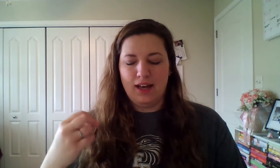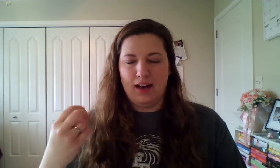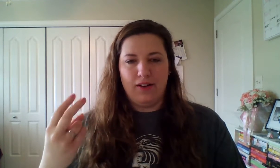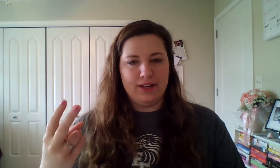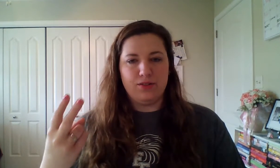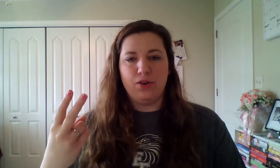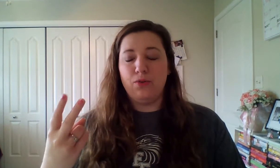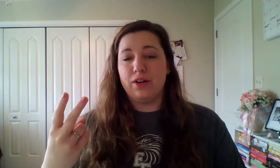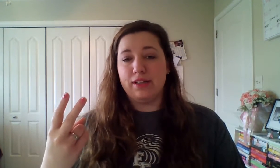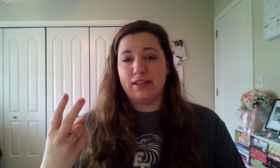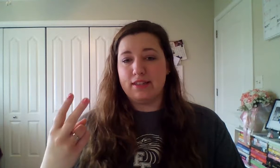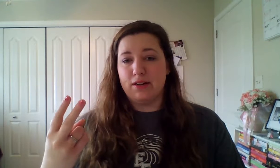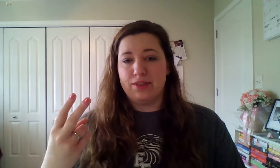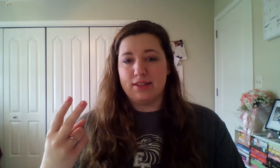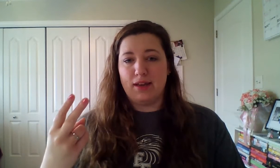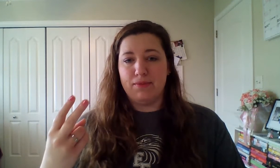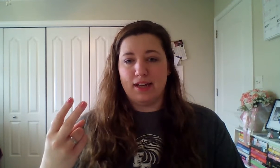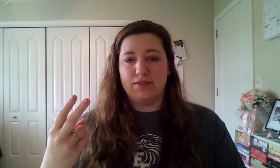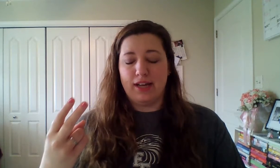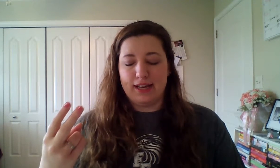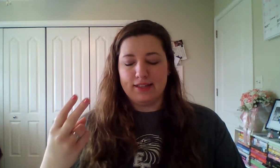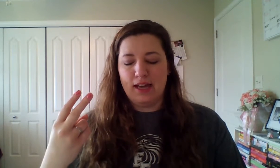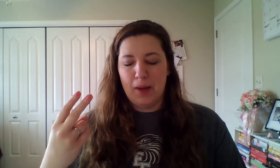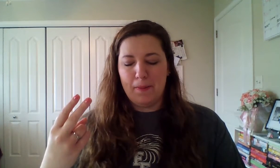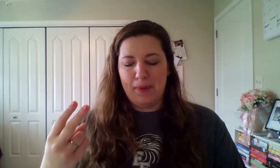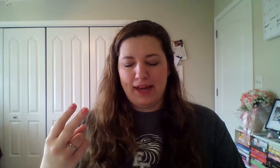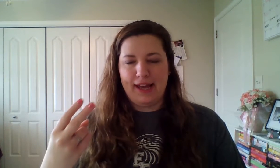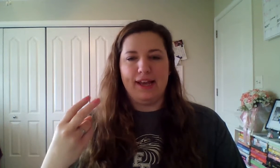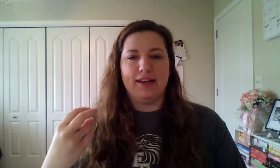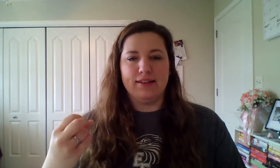All right, two words that start with the same sound as pale.